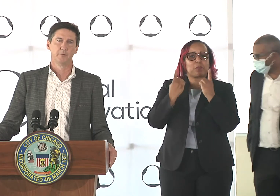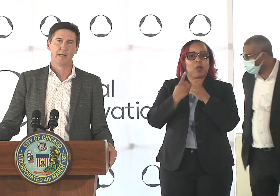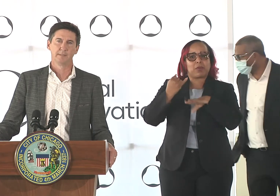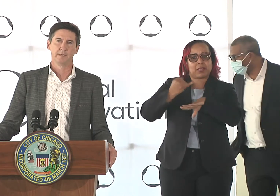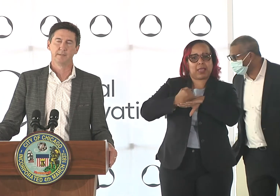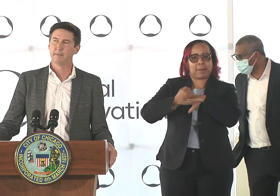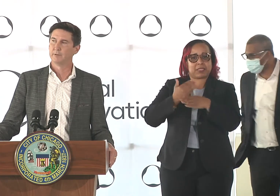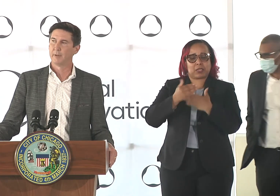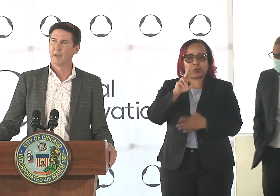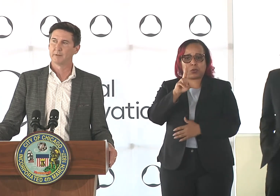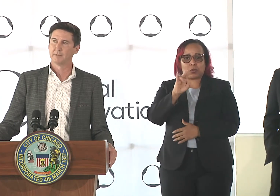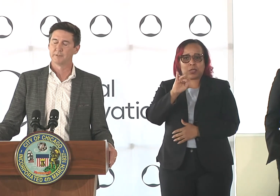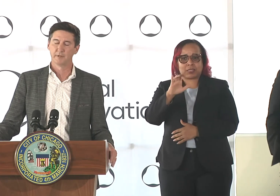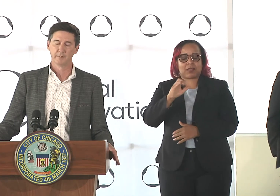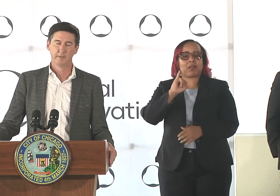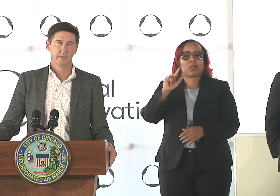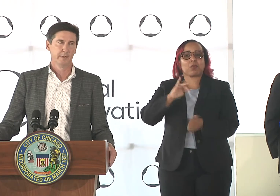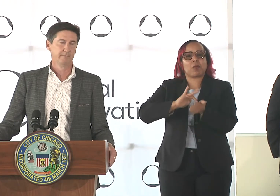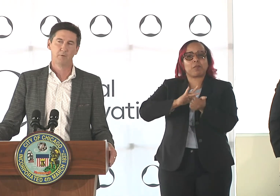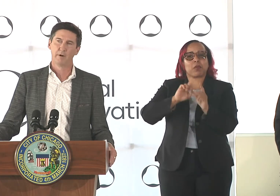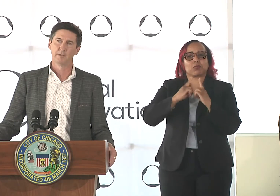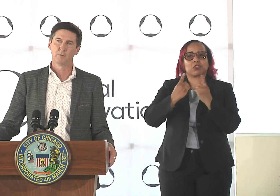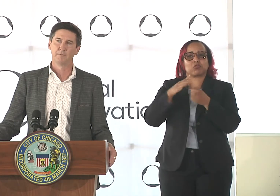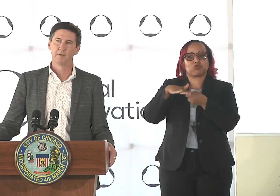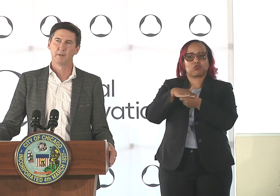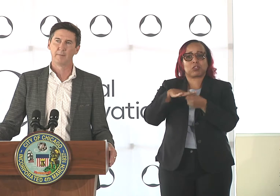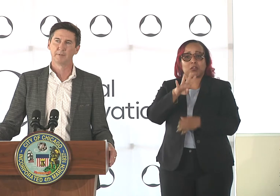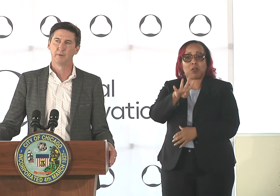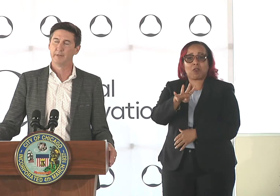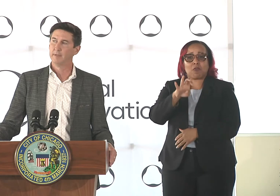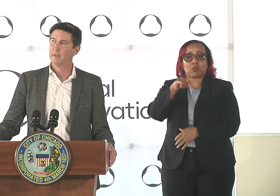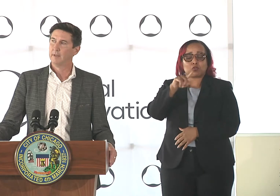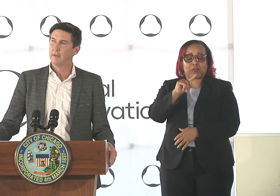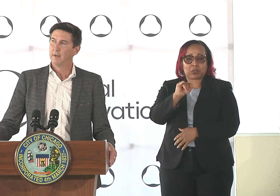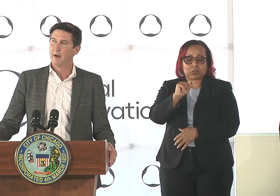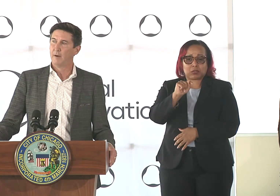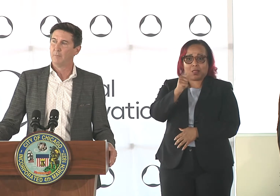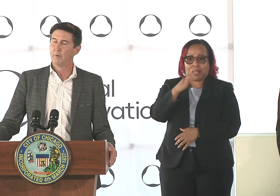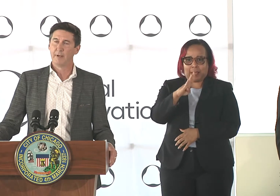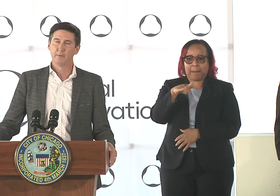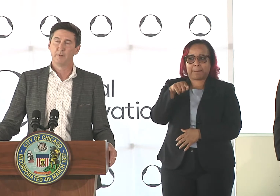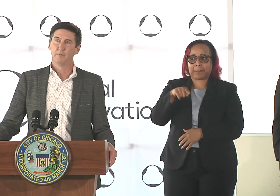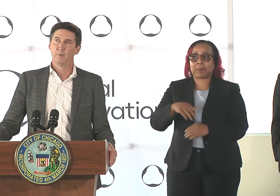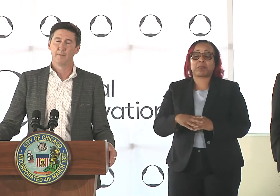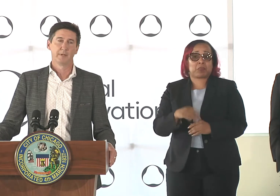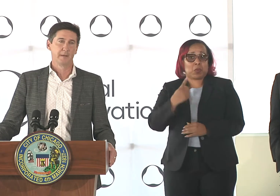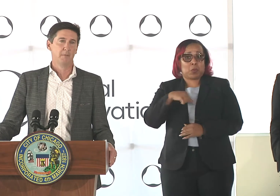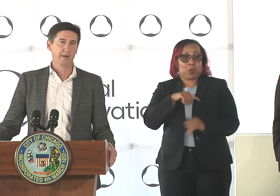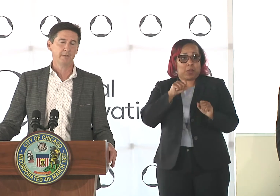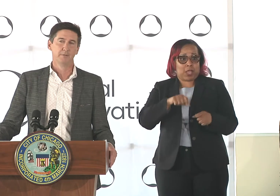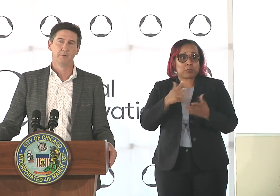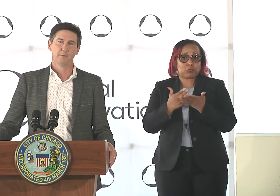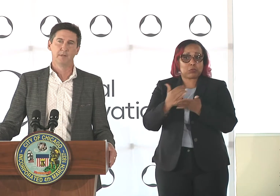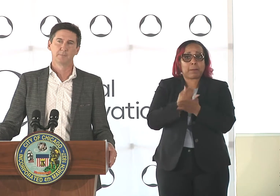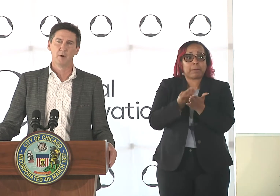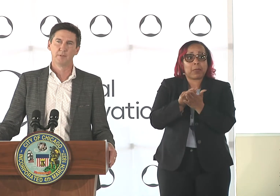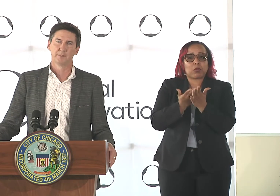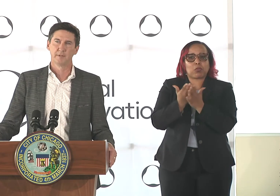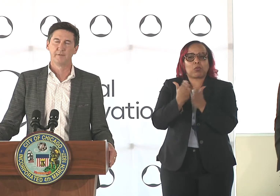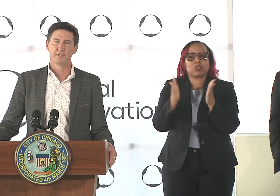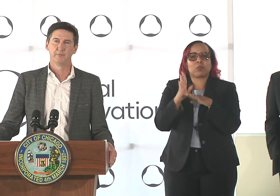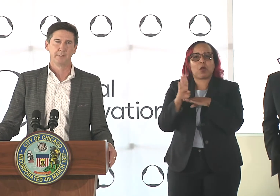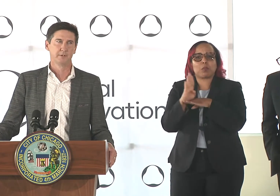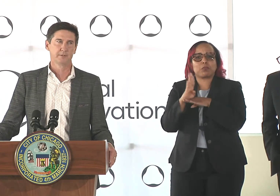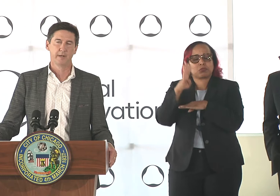campus near UIC in the Illinois Medical District in a 400 square foot laboratory. We were able to get money through a small